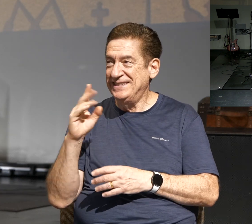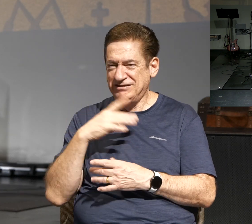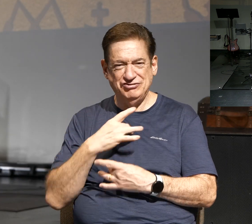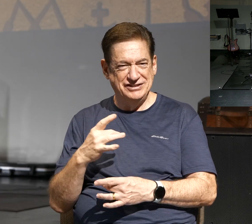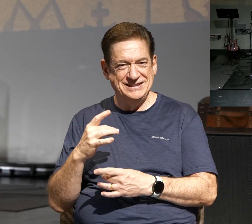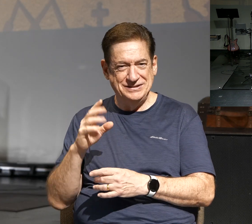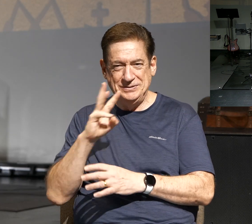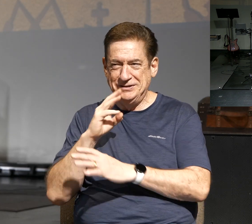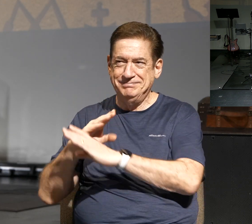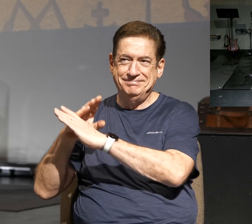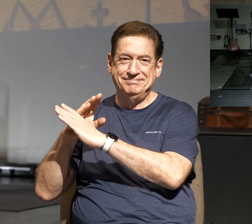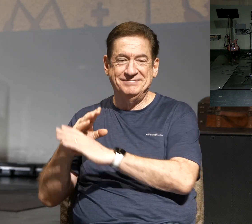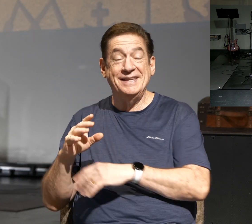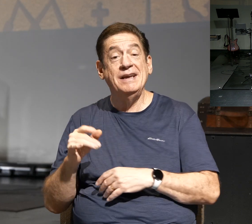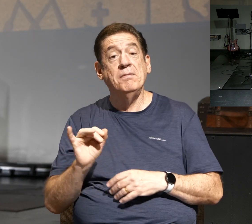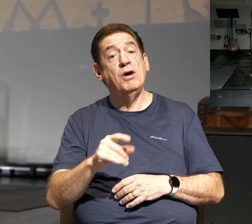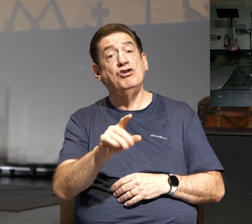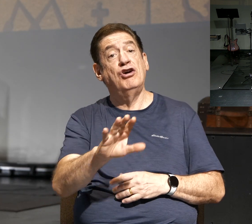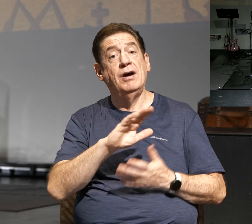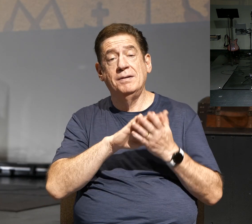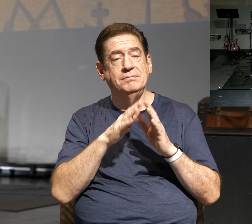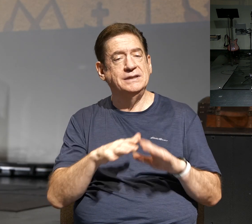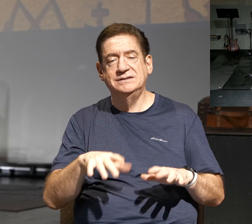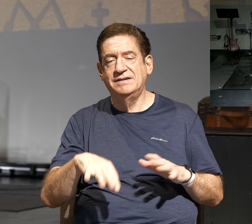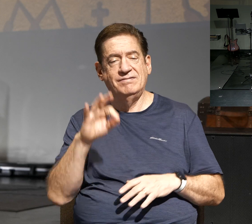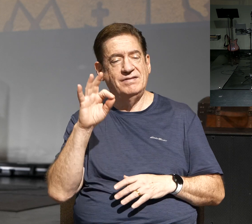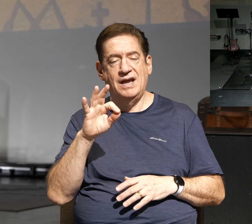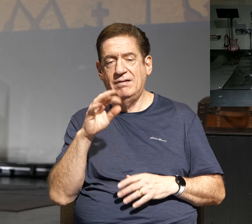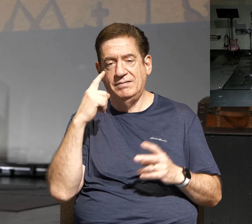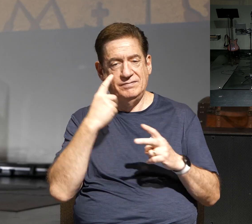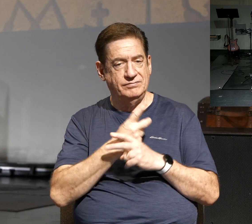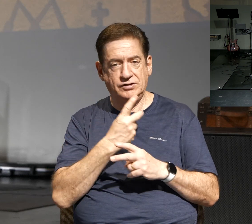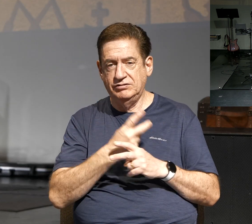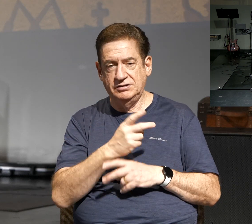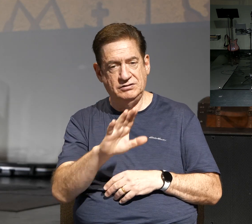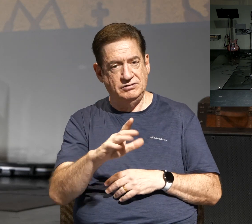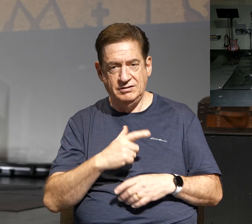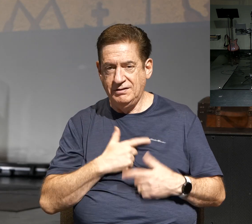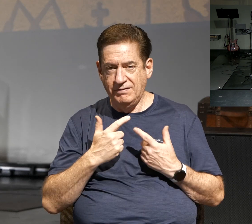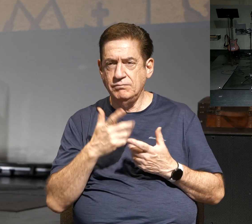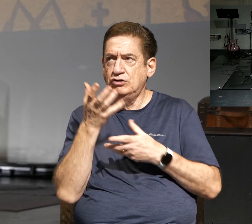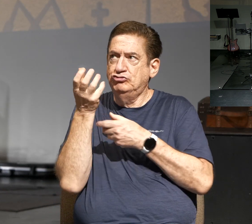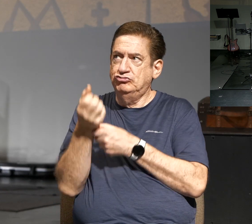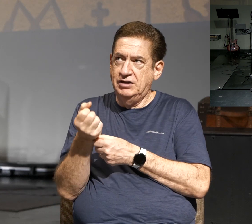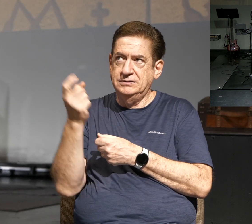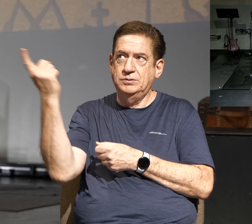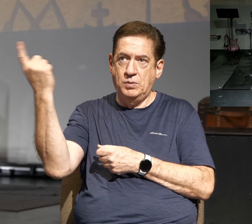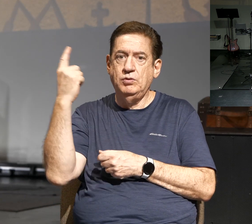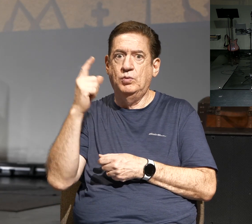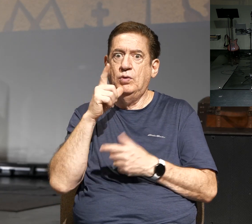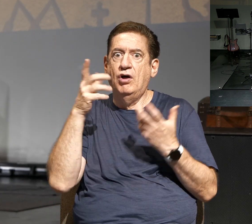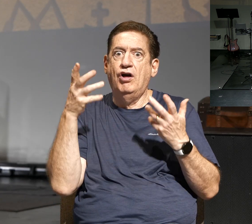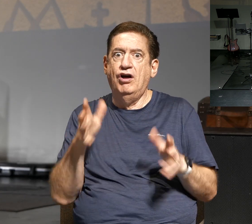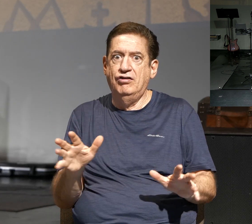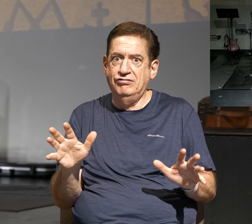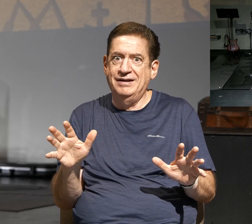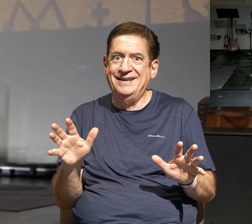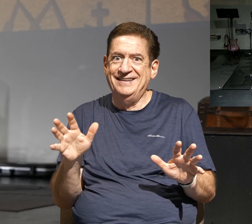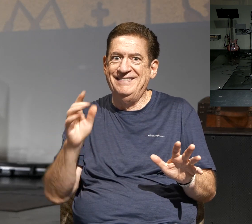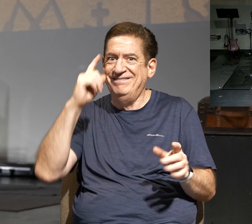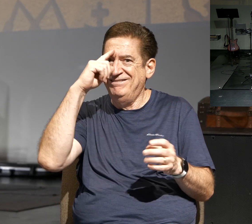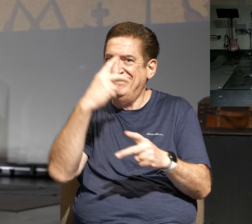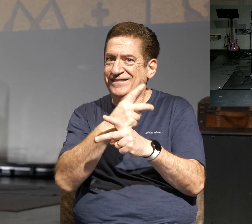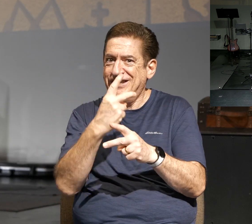what I think we can learn from this. Your peace is not to be found in figuring your life out, but trusting the one who has it all figured